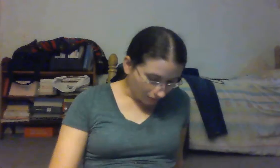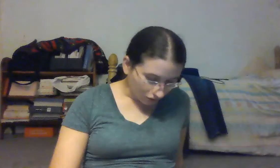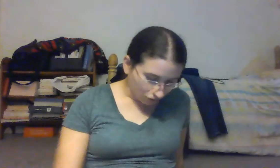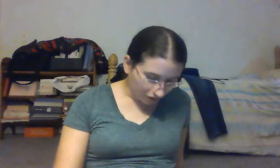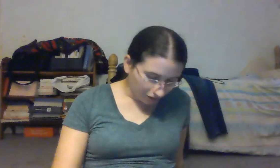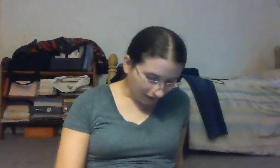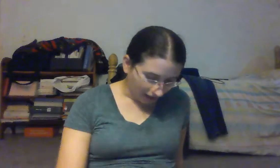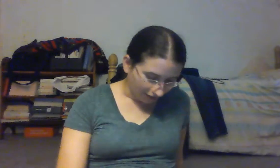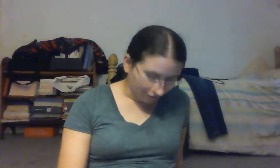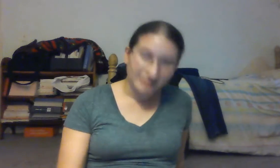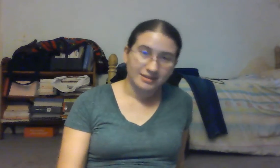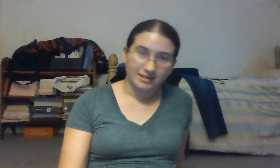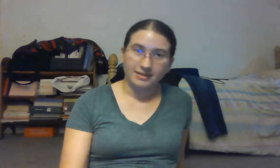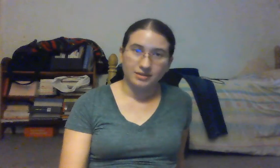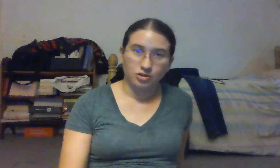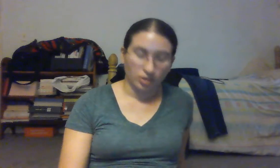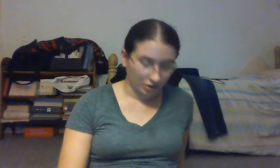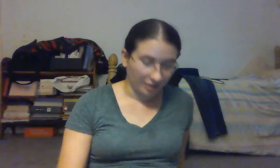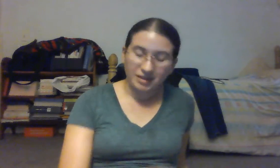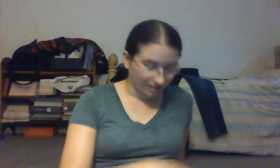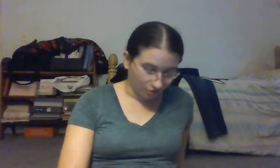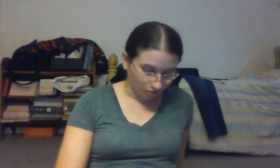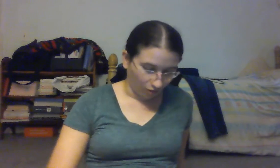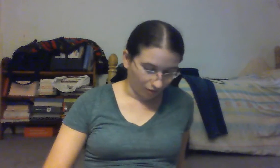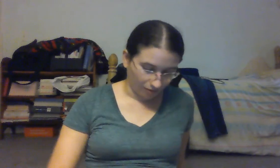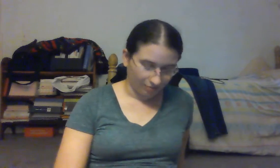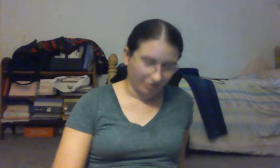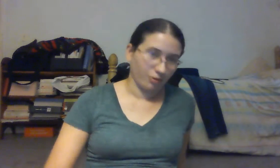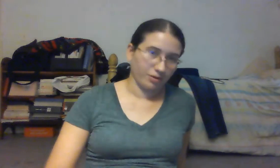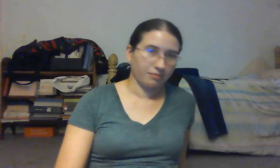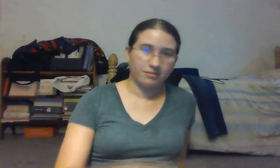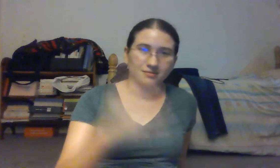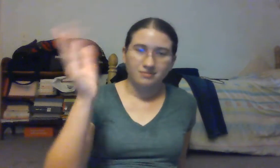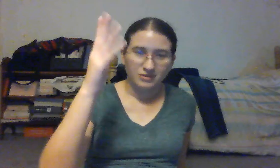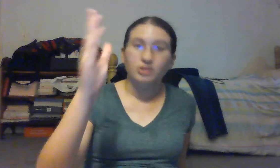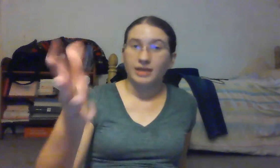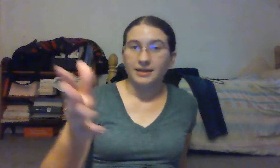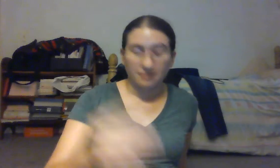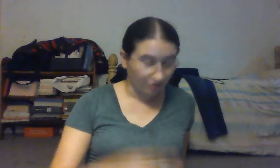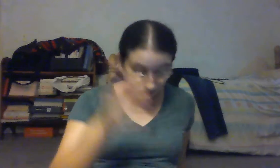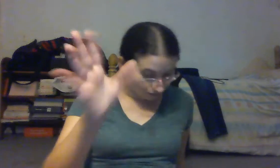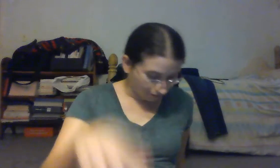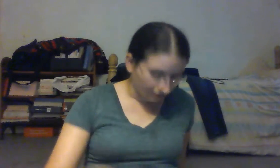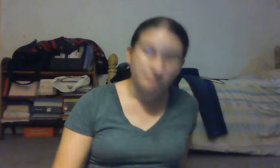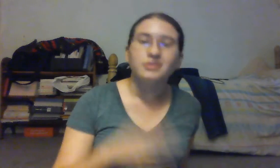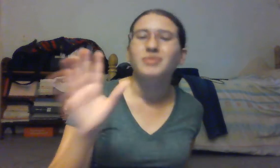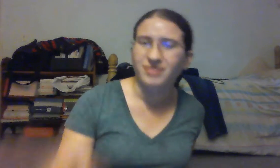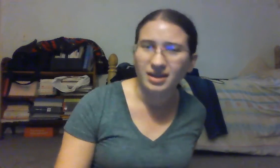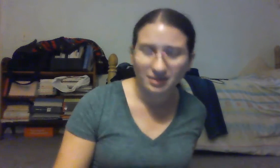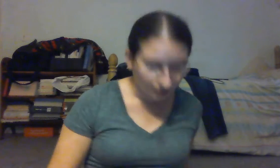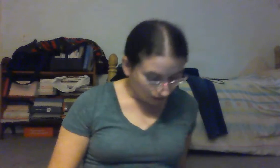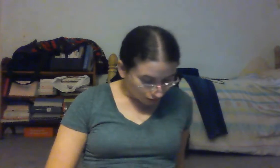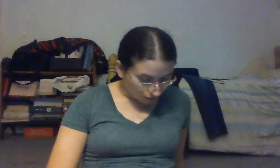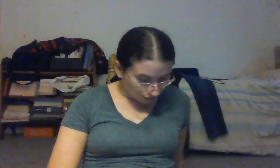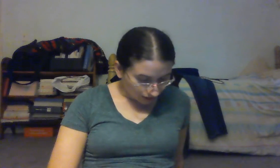So here we have a basic sentence structure. I'm not going to do all of them. You'll get it. You'll be fine. So anyway,